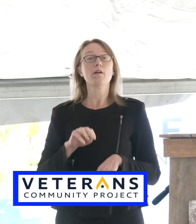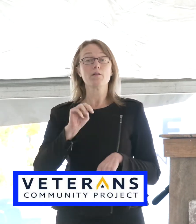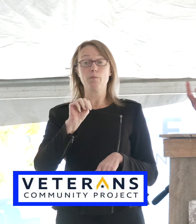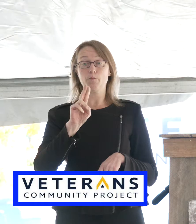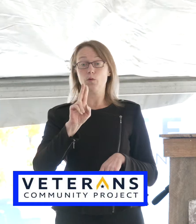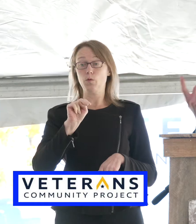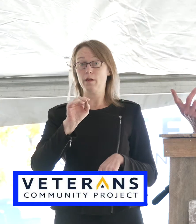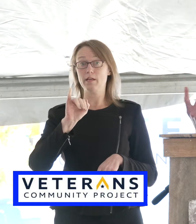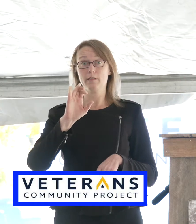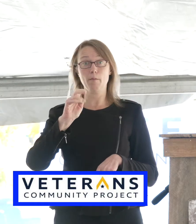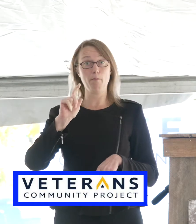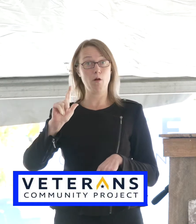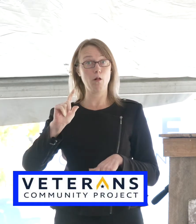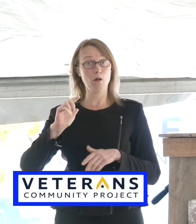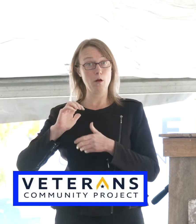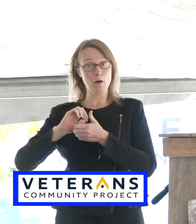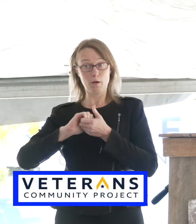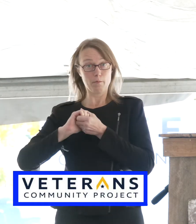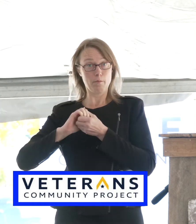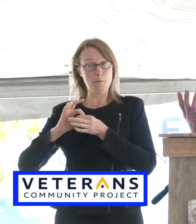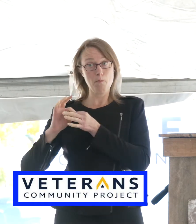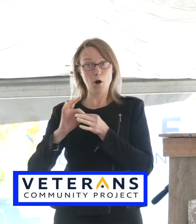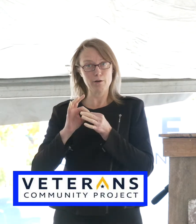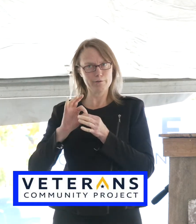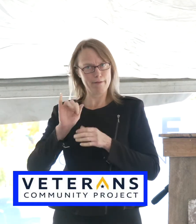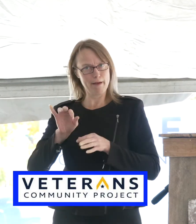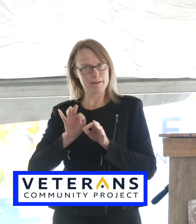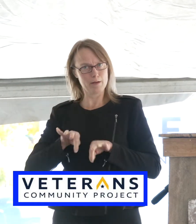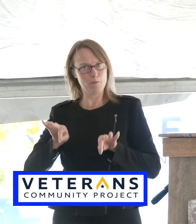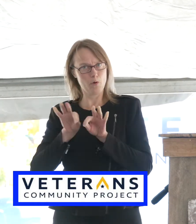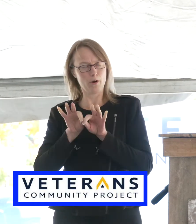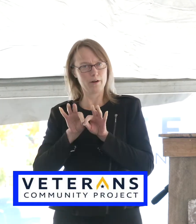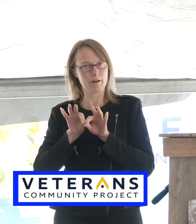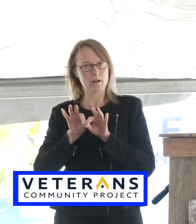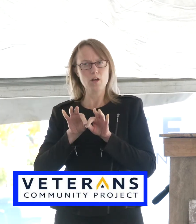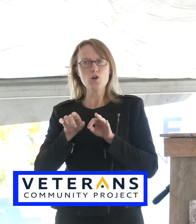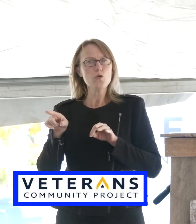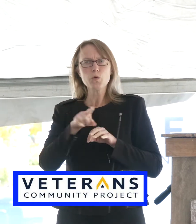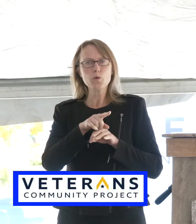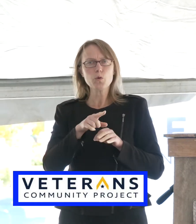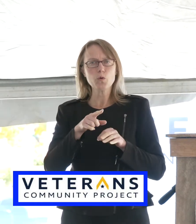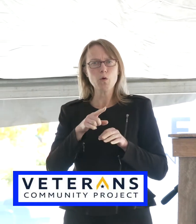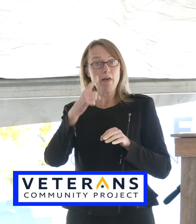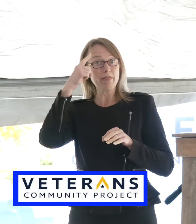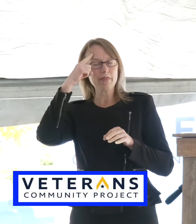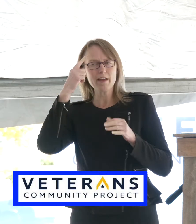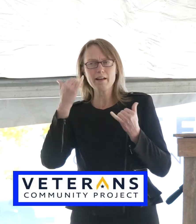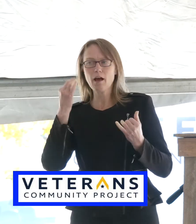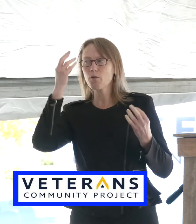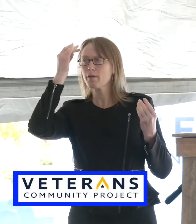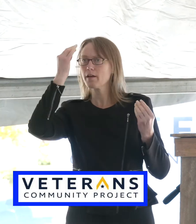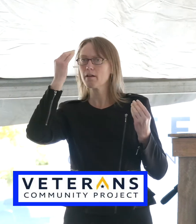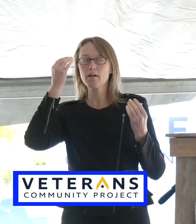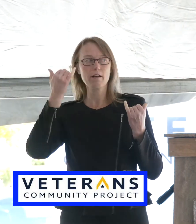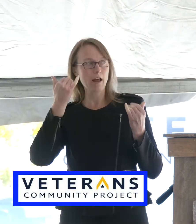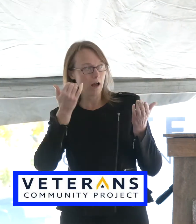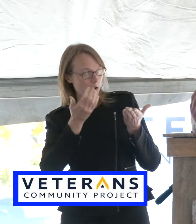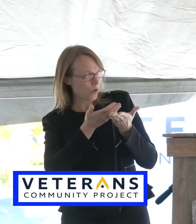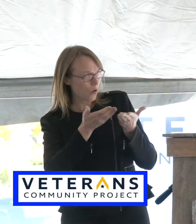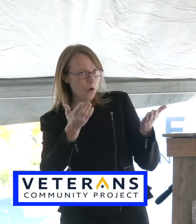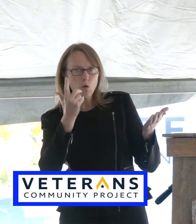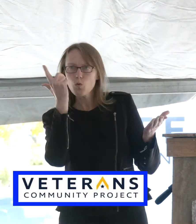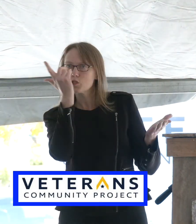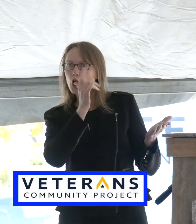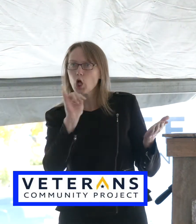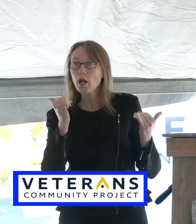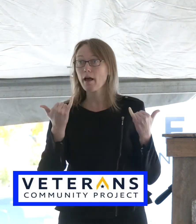important, take a second, look around, and then think about what this is going to look like when it's done. Think about what it looks like now, what it's going to look